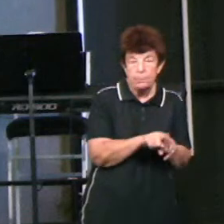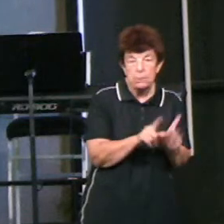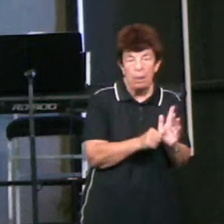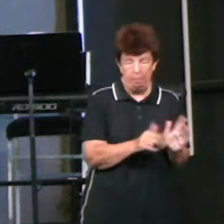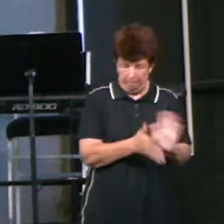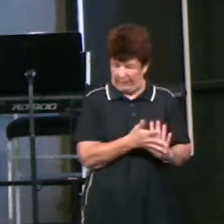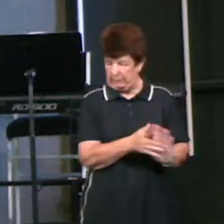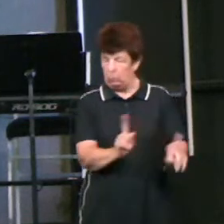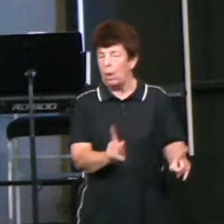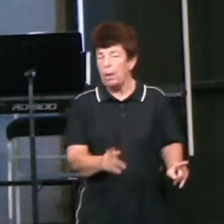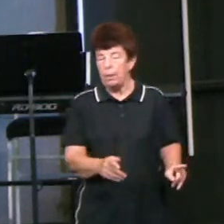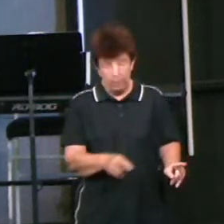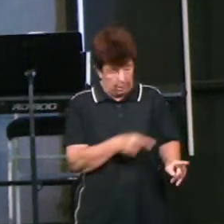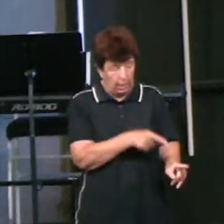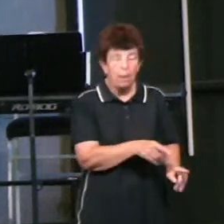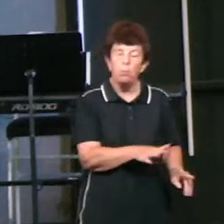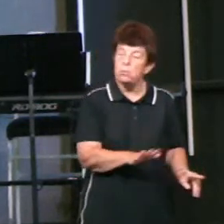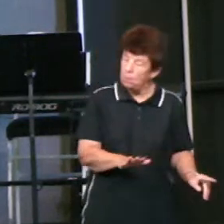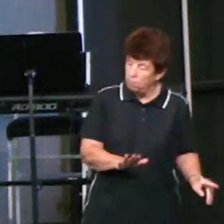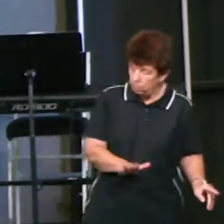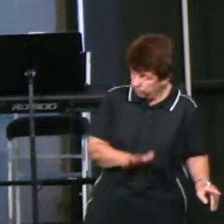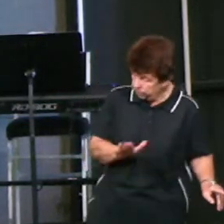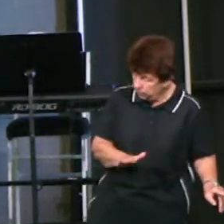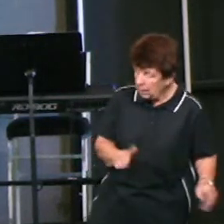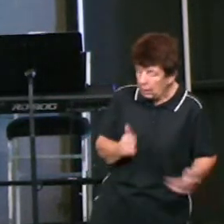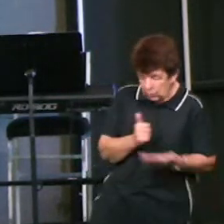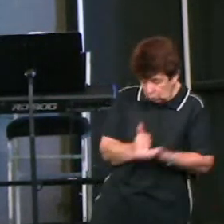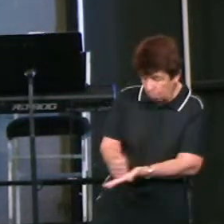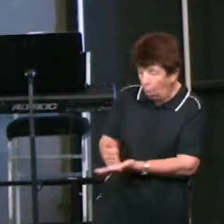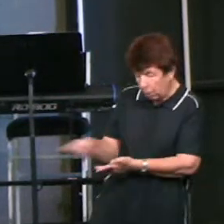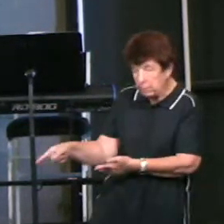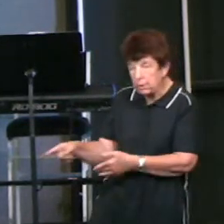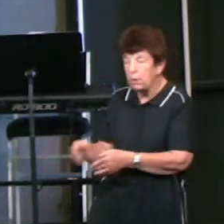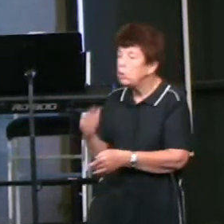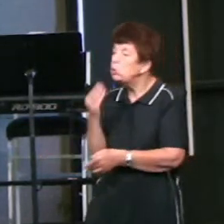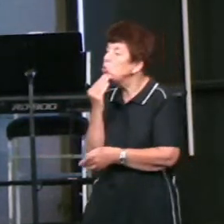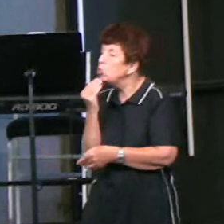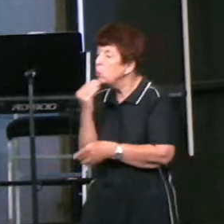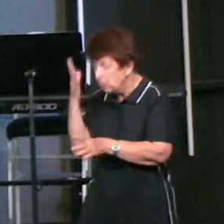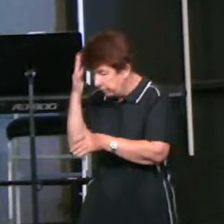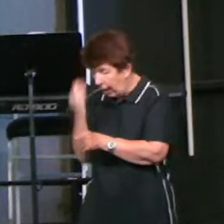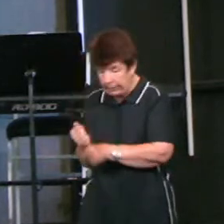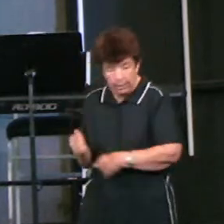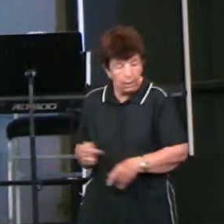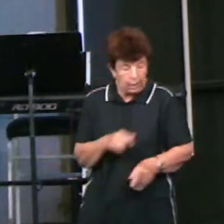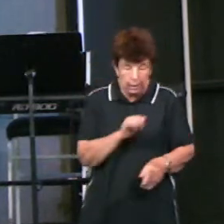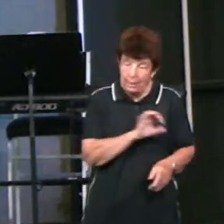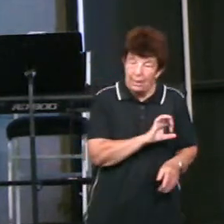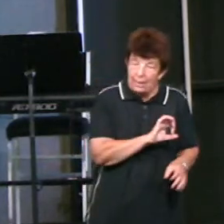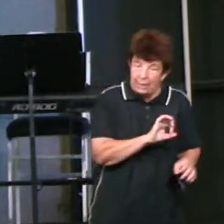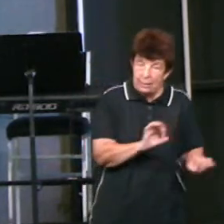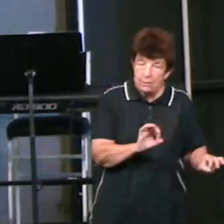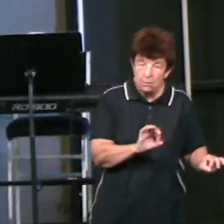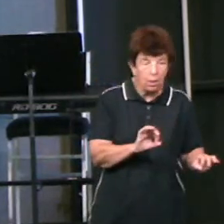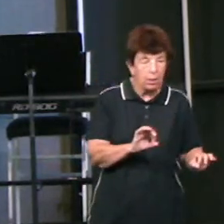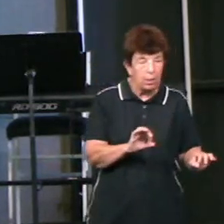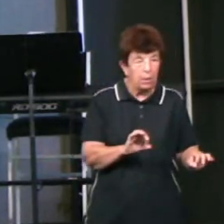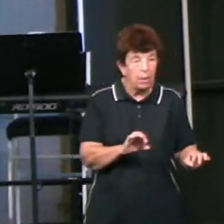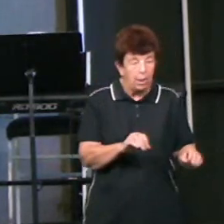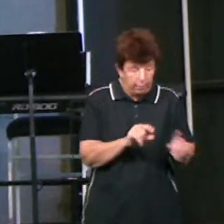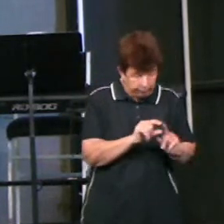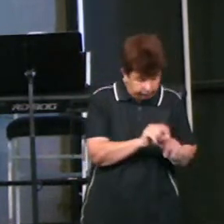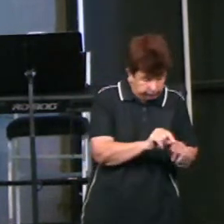Cornelius was sympathetic and supportive of the Jewish faith. So while he didn't fall under, while he didn't adhere